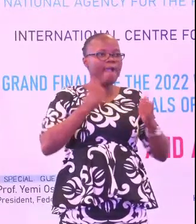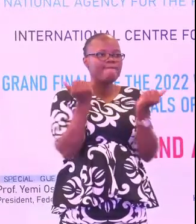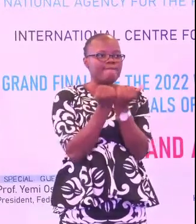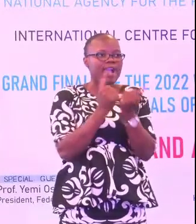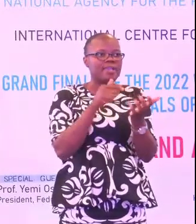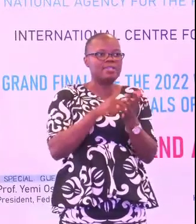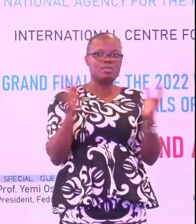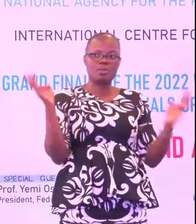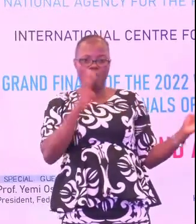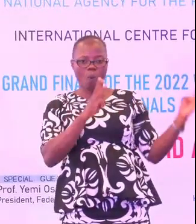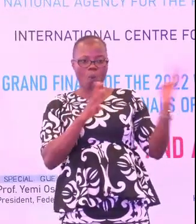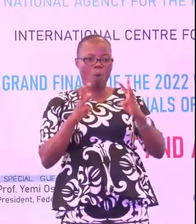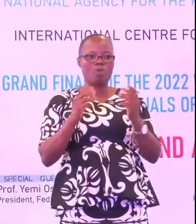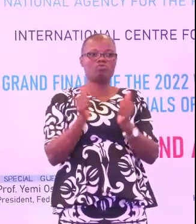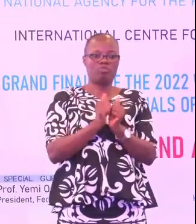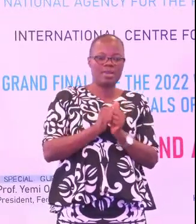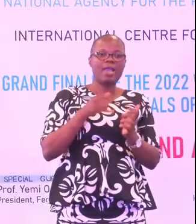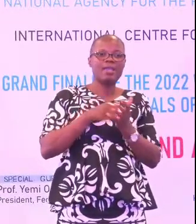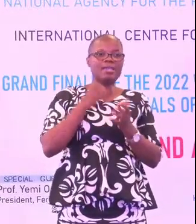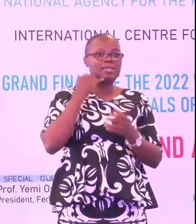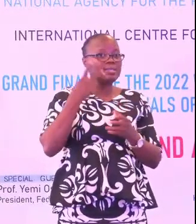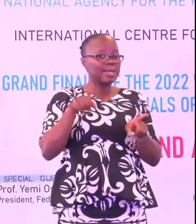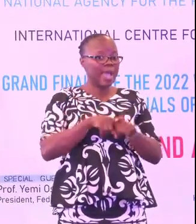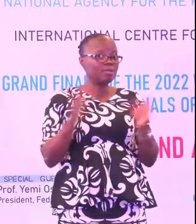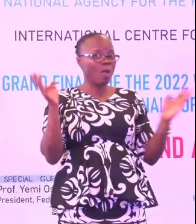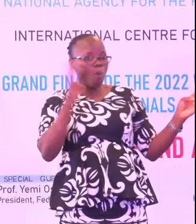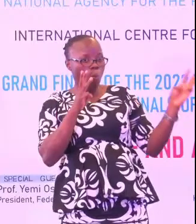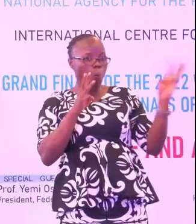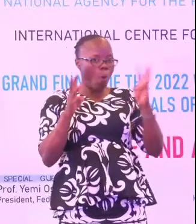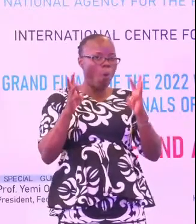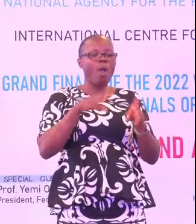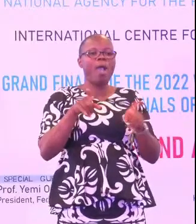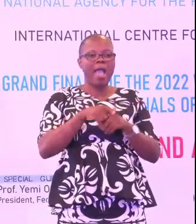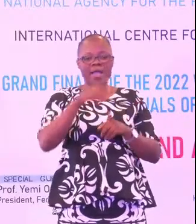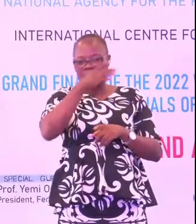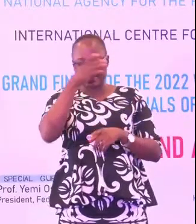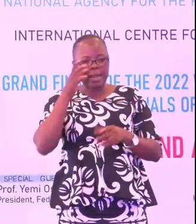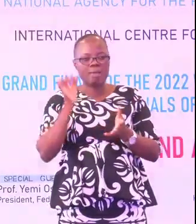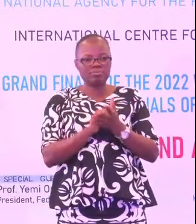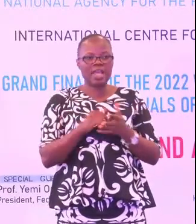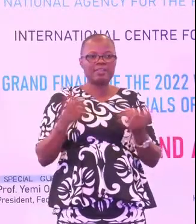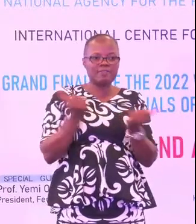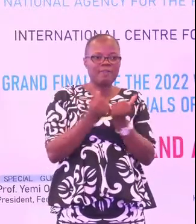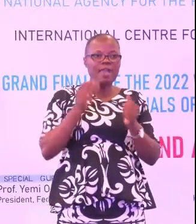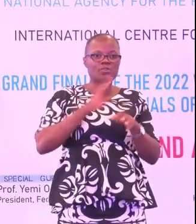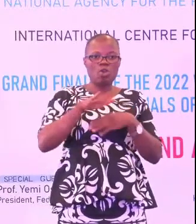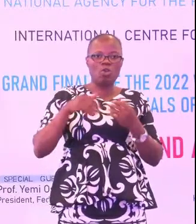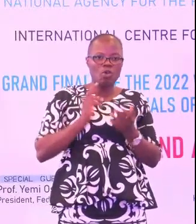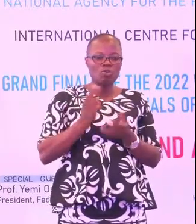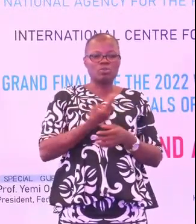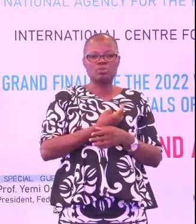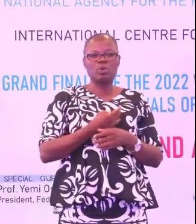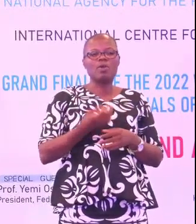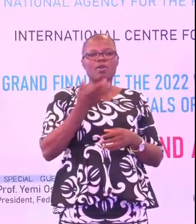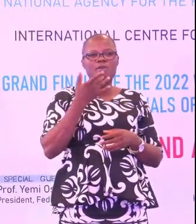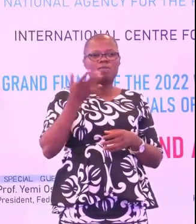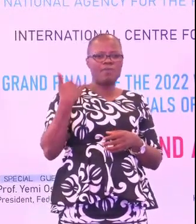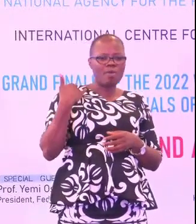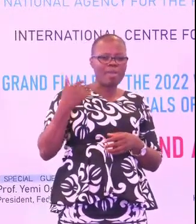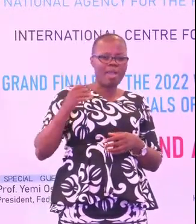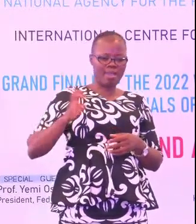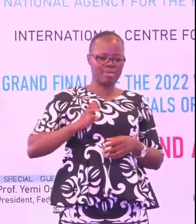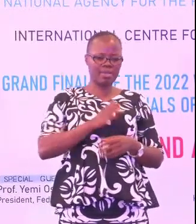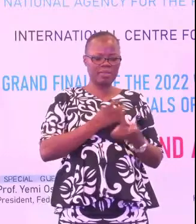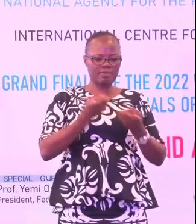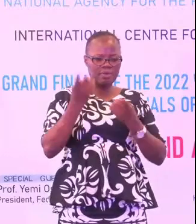together. It is seen as a war, as a crime that shapes us all, so says one of the former executive director